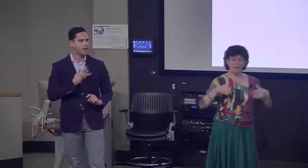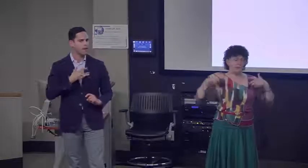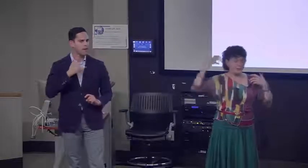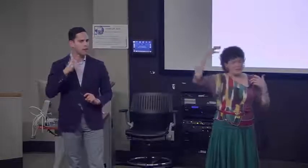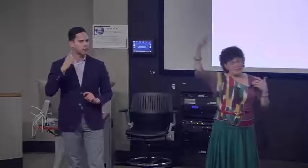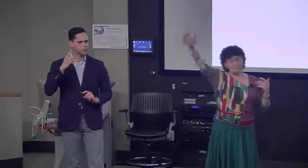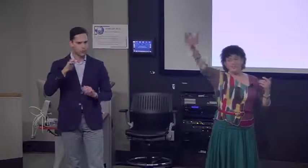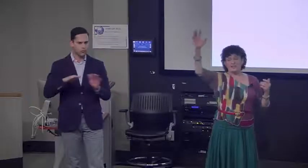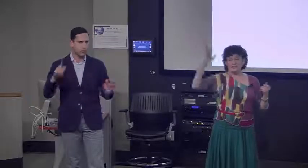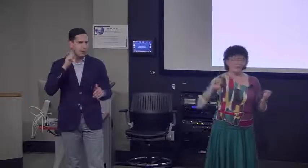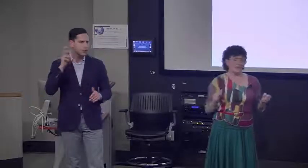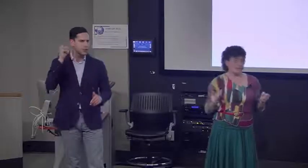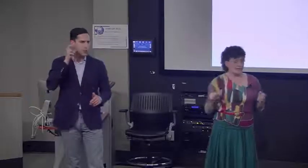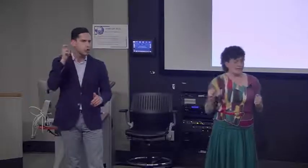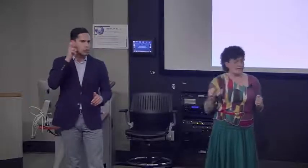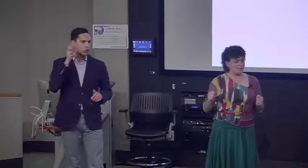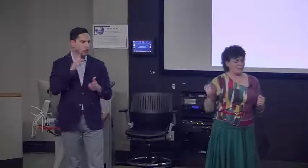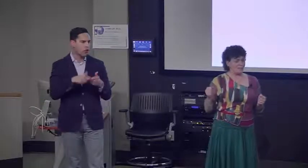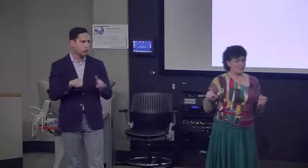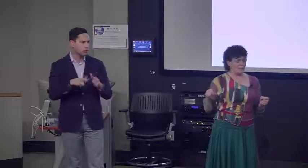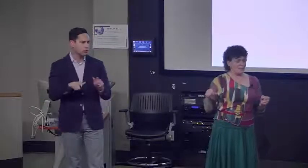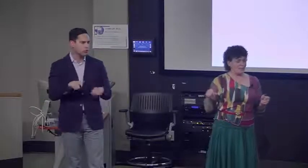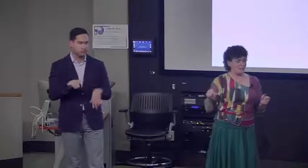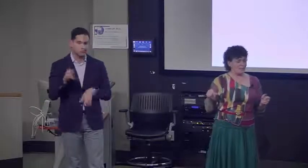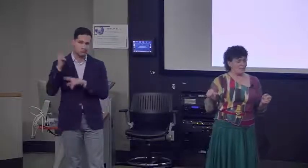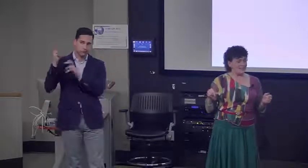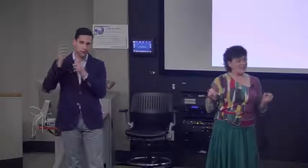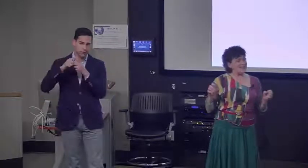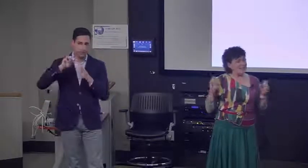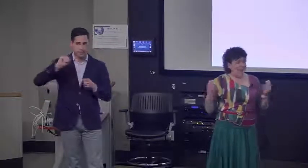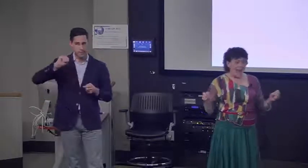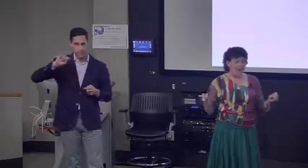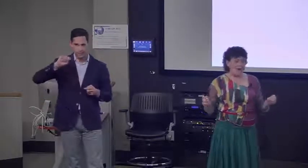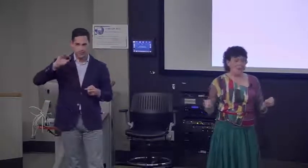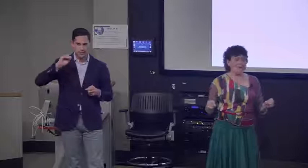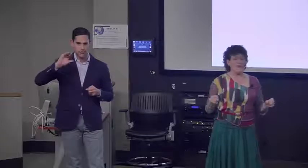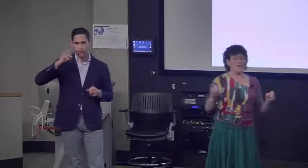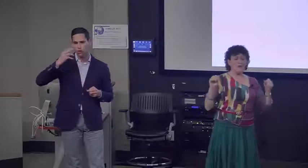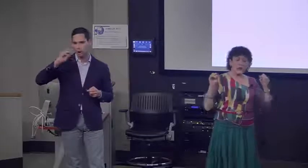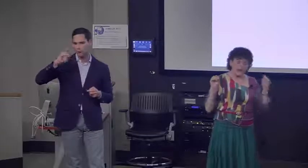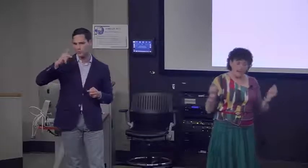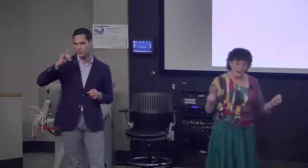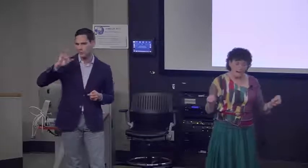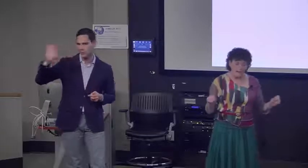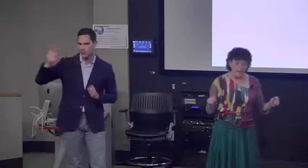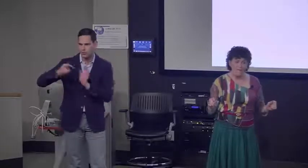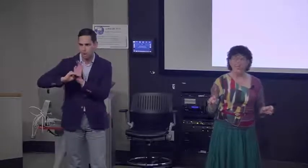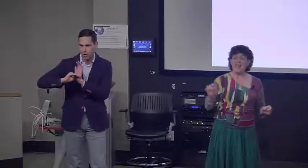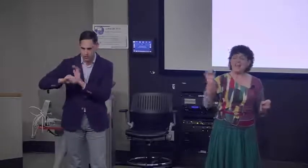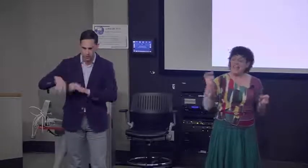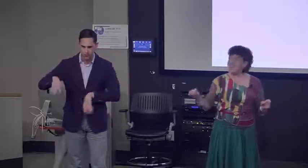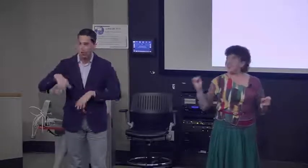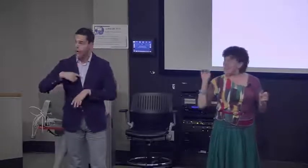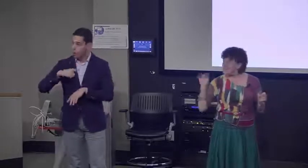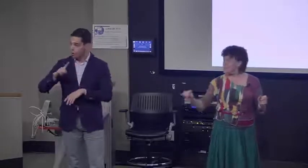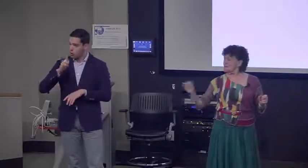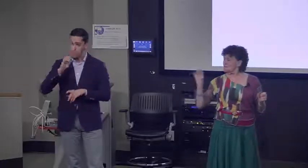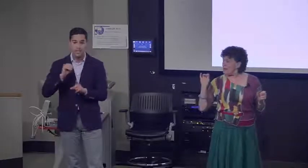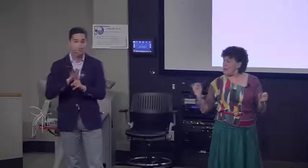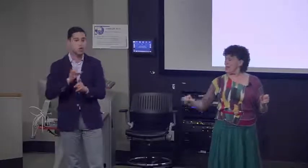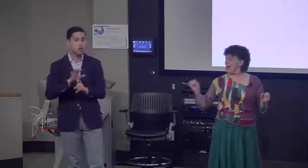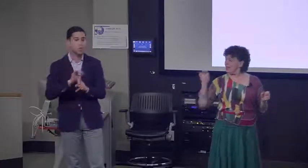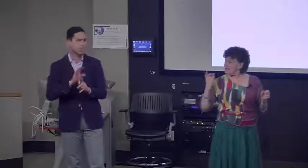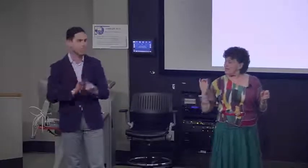out of the MIT Chomskyan model. And now we know it ain't